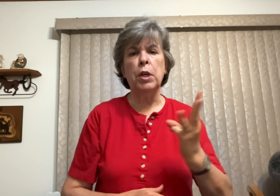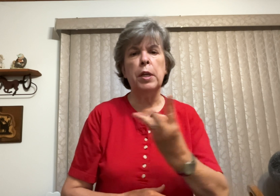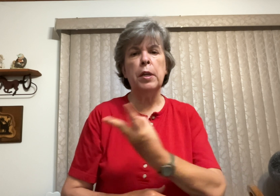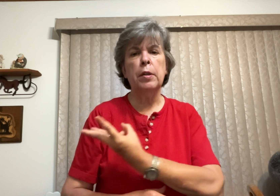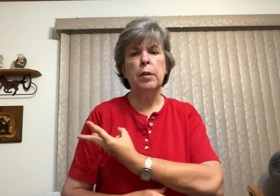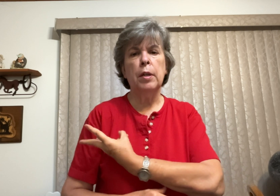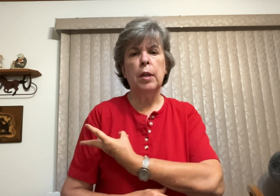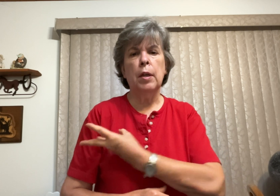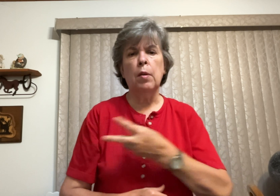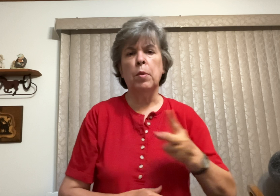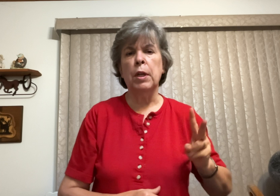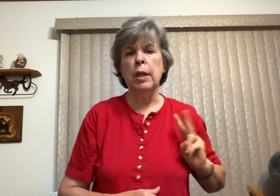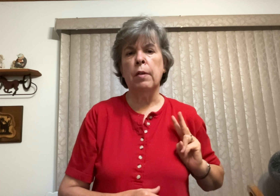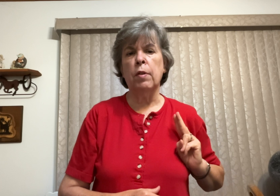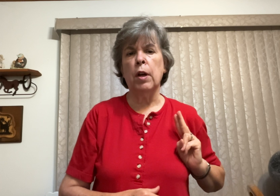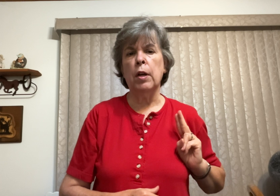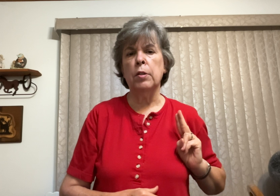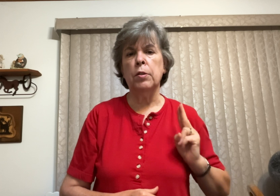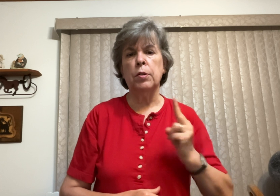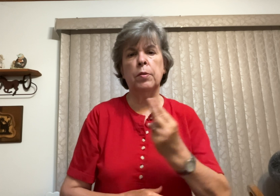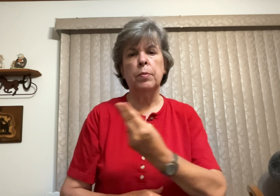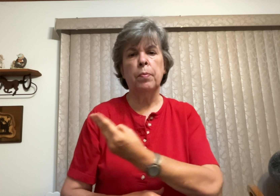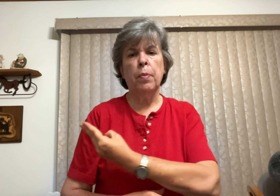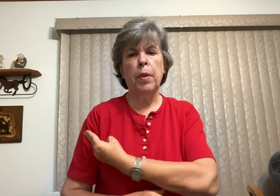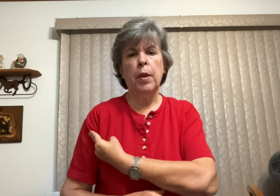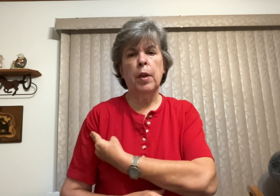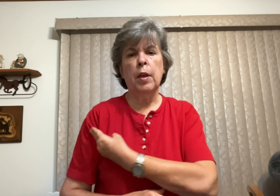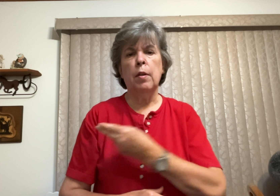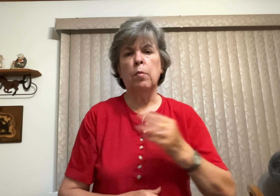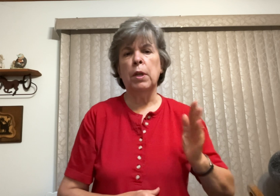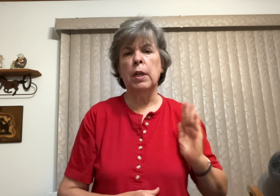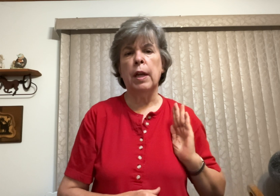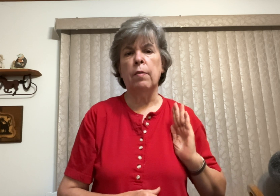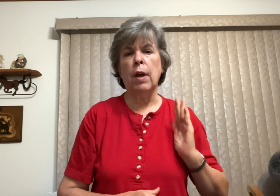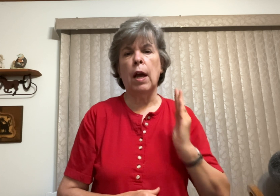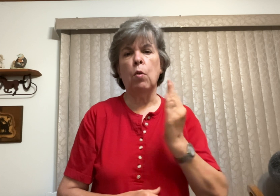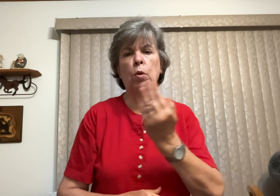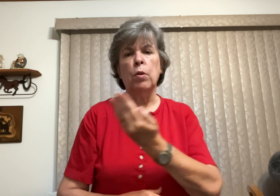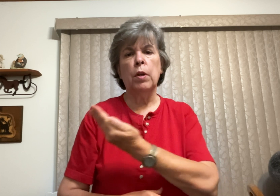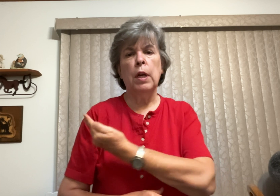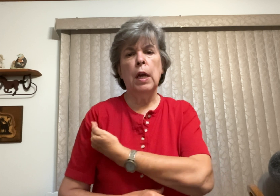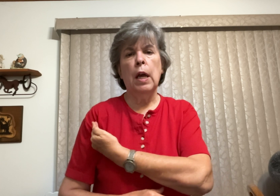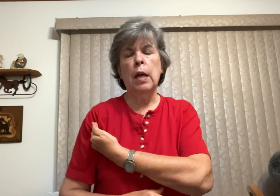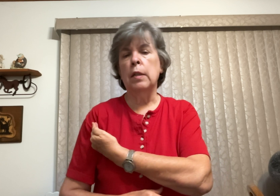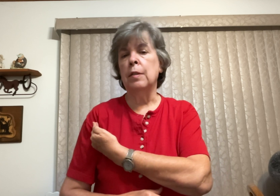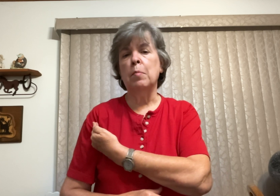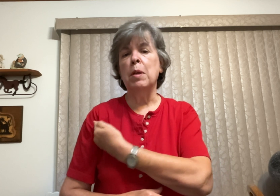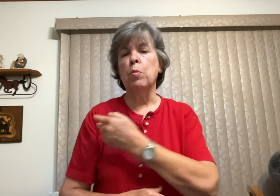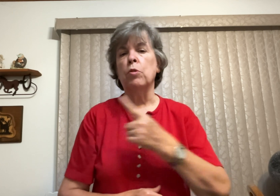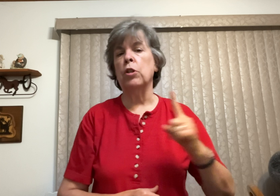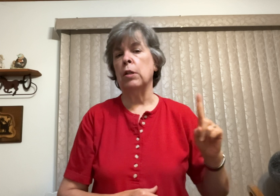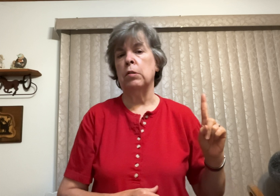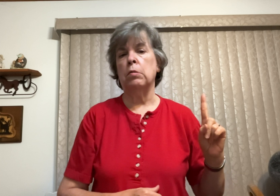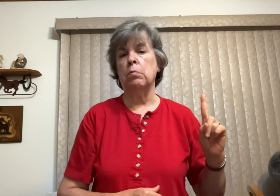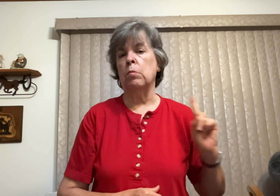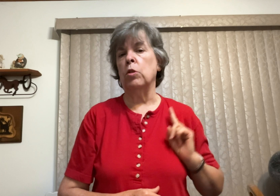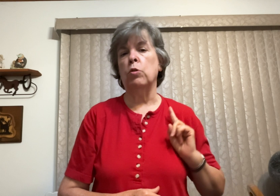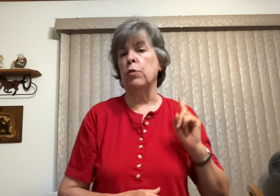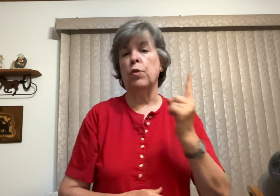we, and we can have us, and we can have our. And some people just use a finger